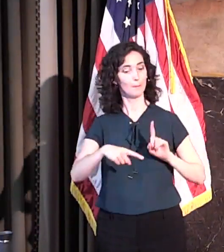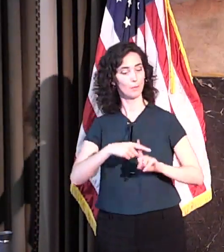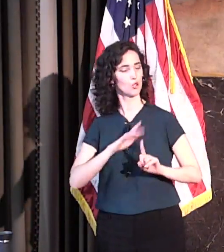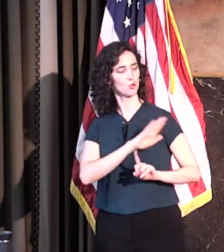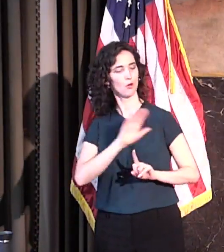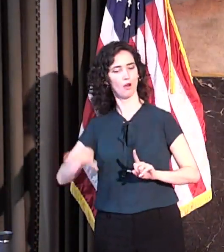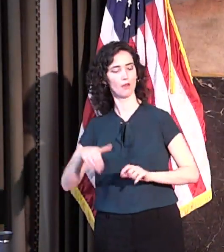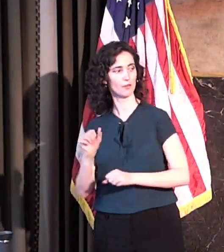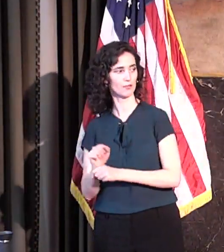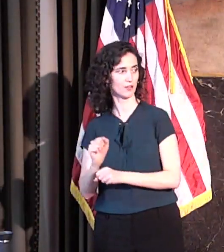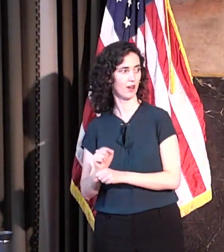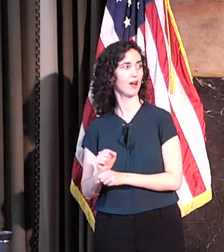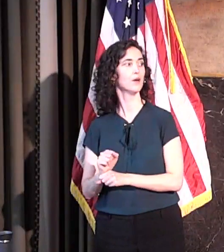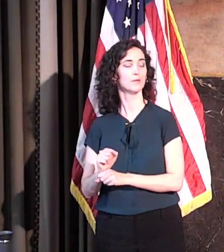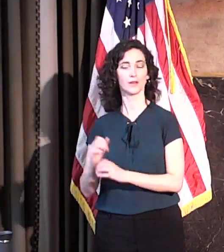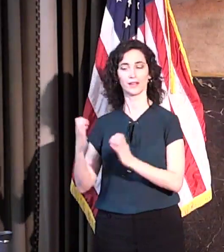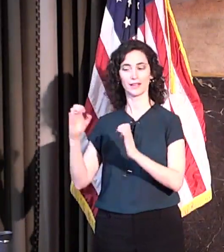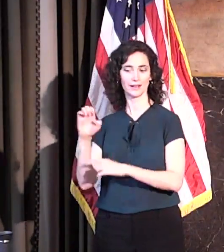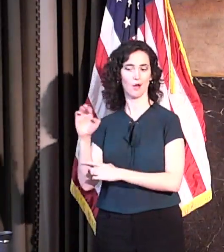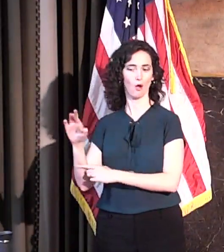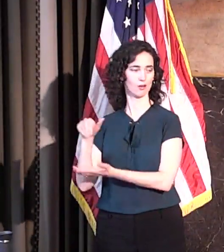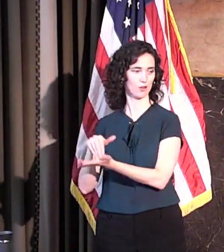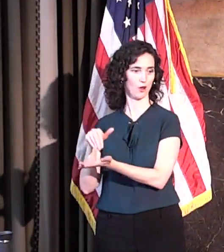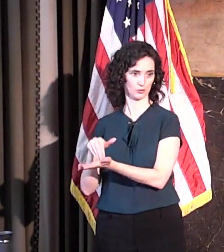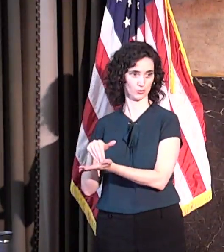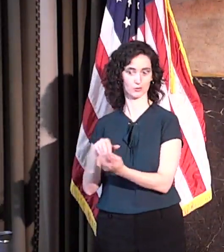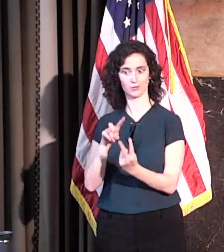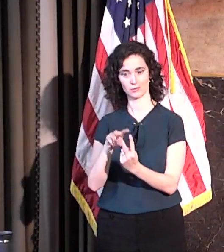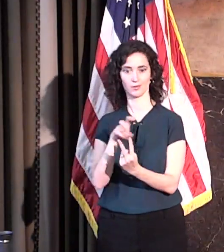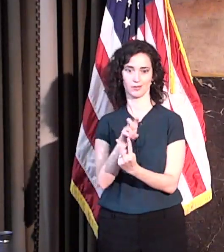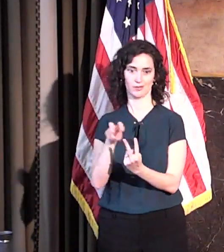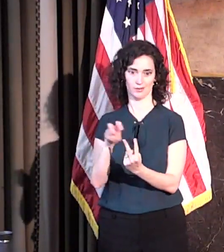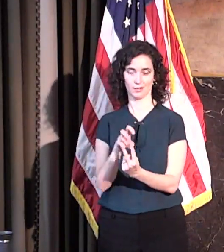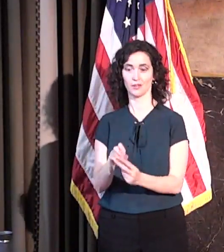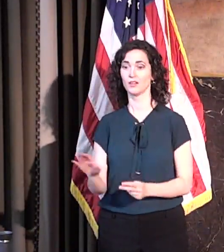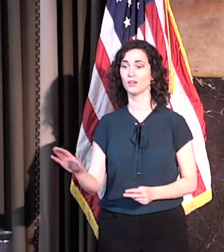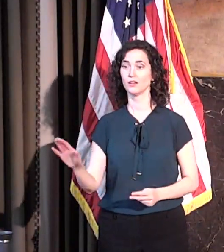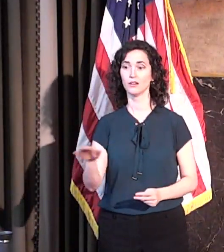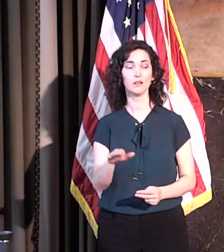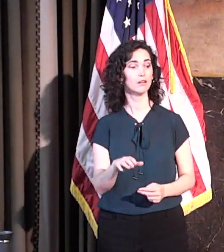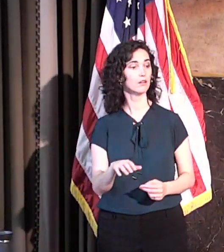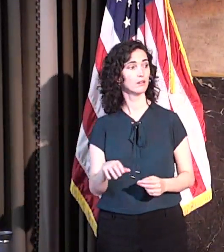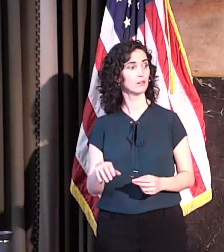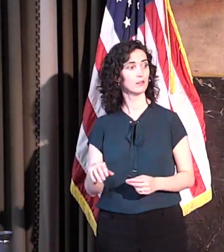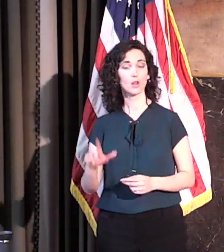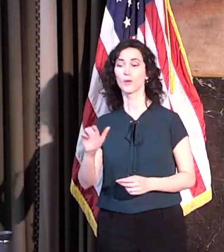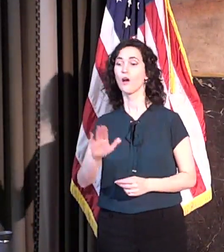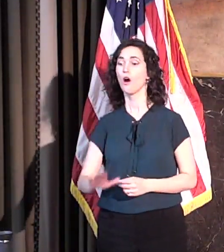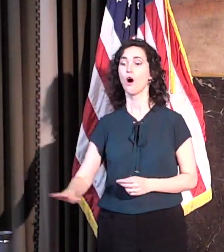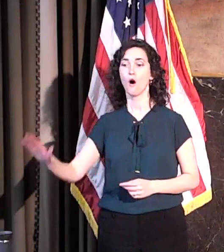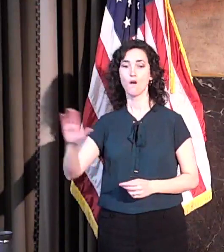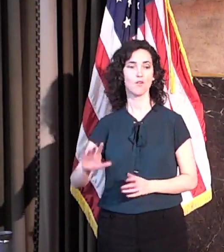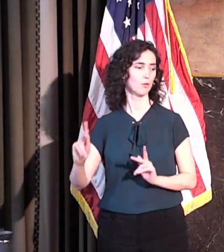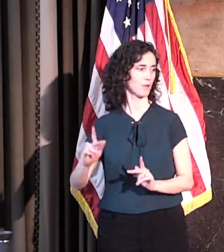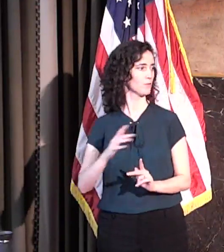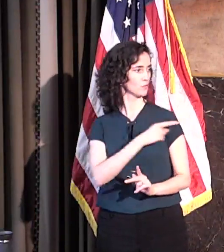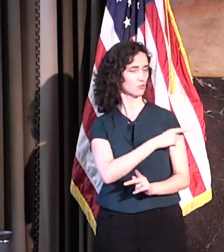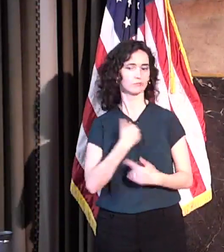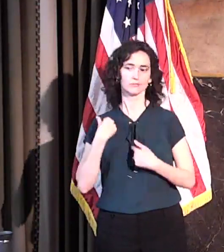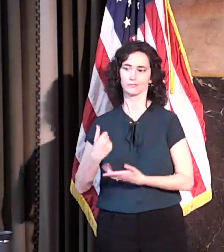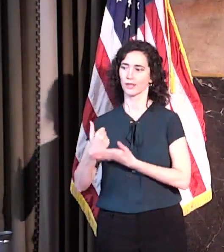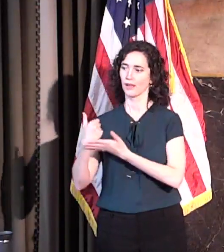you have as an emergency room physician. And the people of Louisiana have been extraordinarily well served by your efforts, and